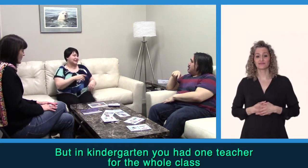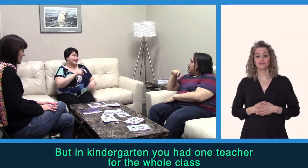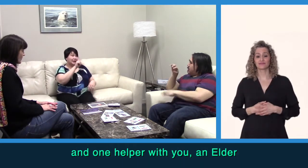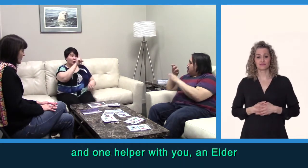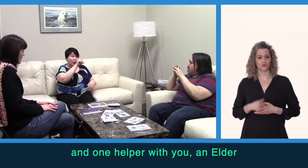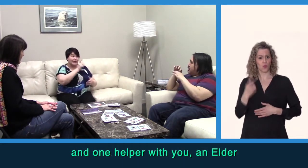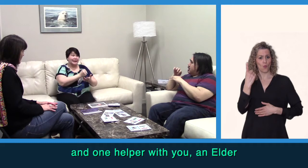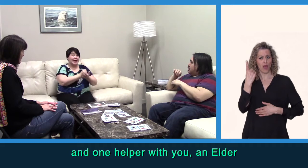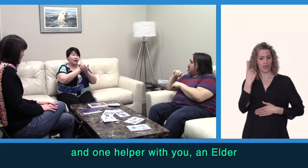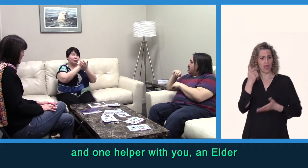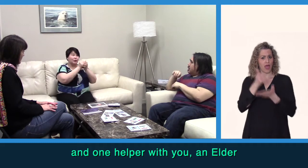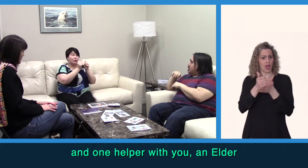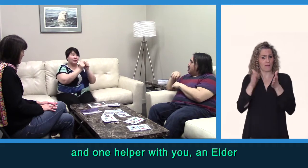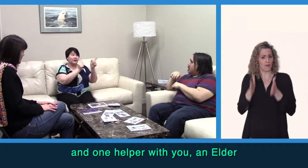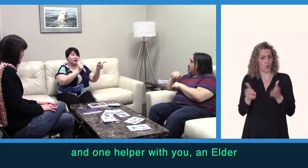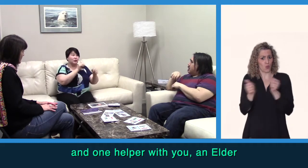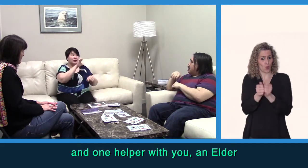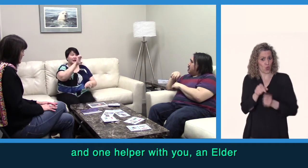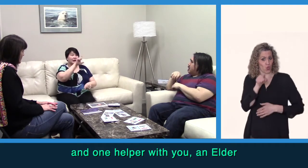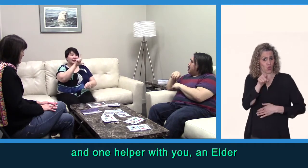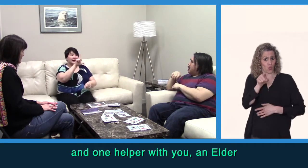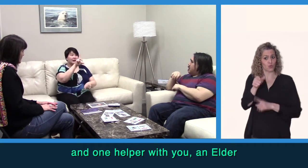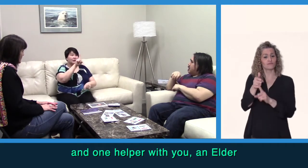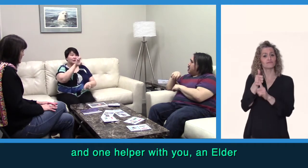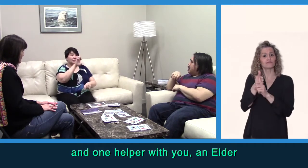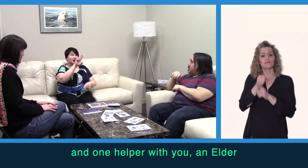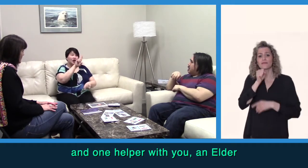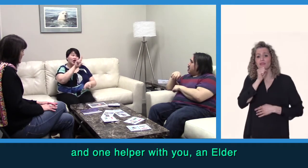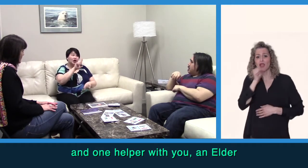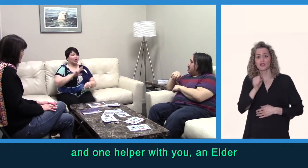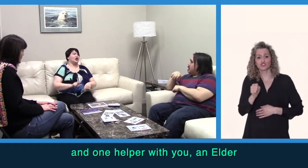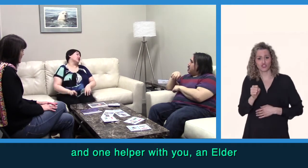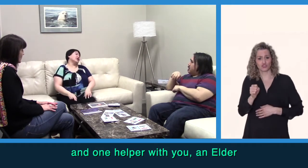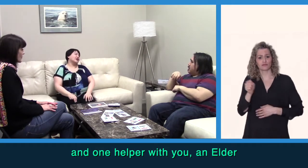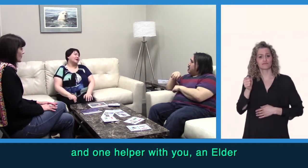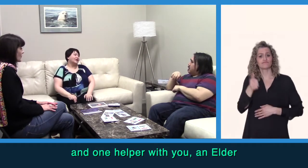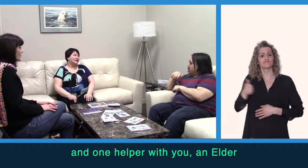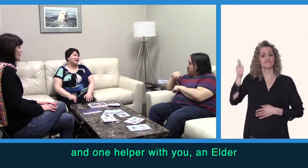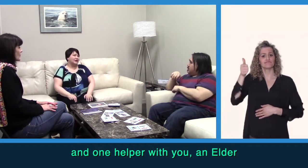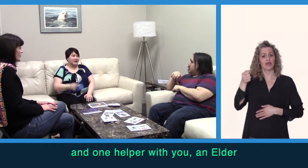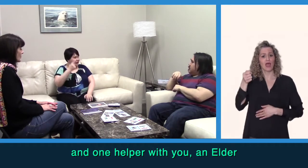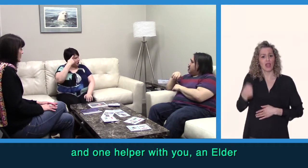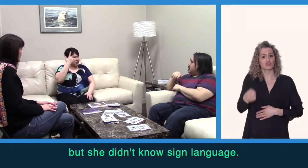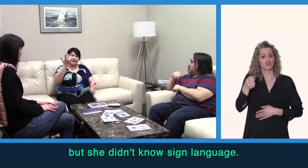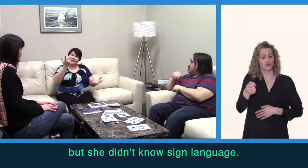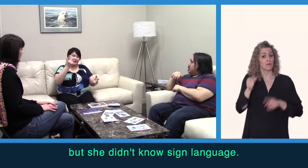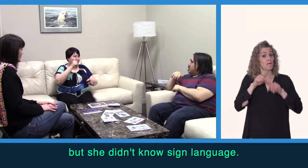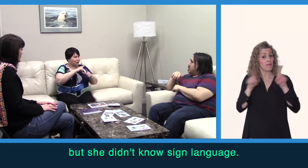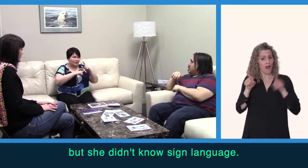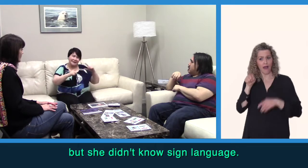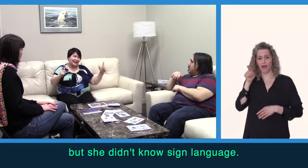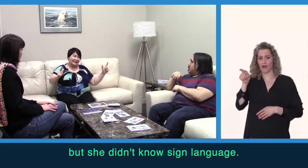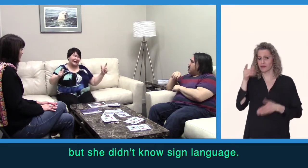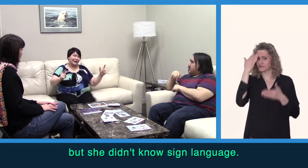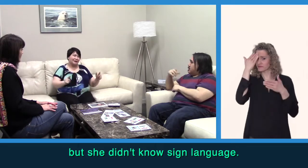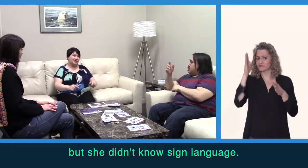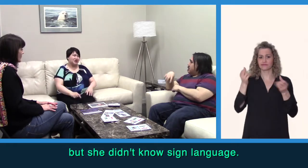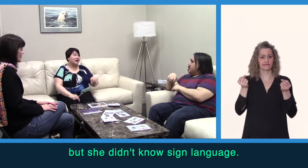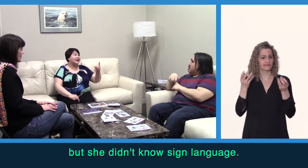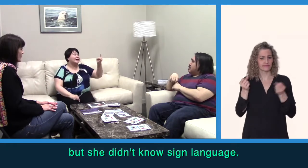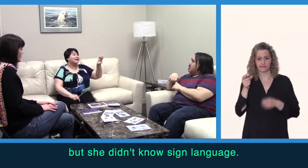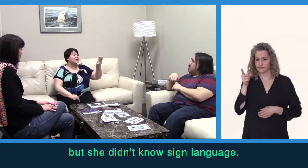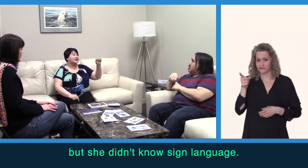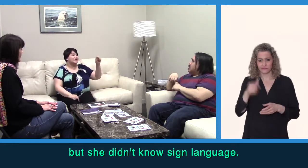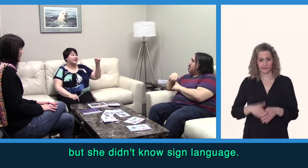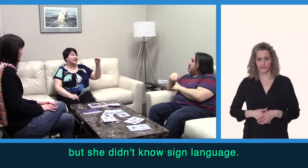class and one helper with you, an elder. And she didn't know sign